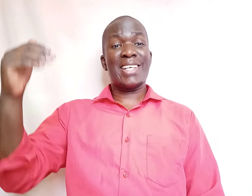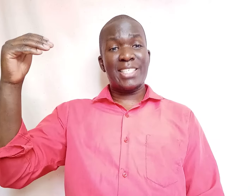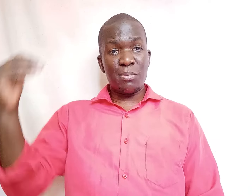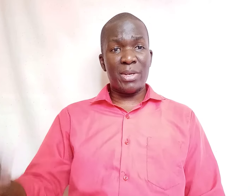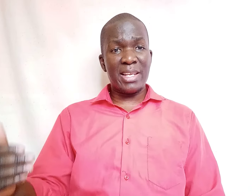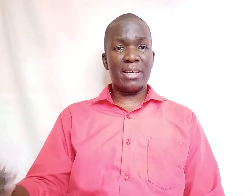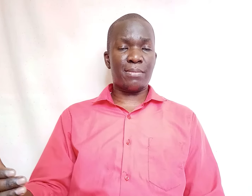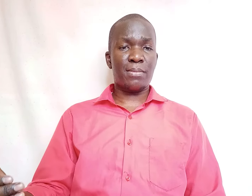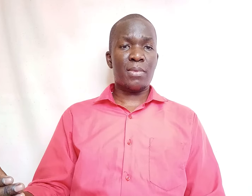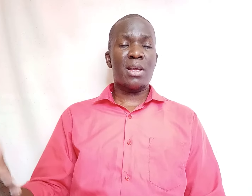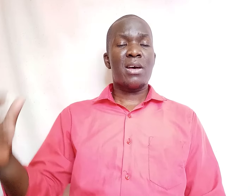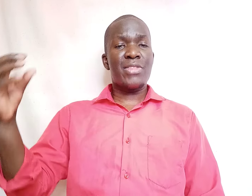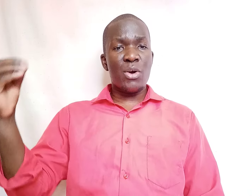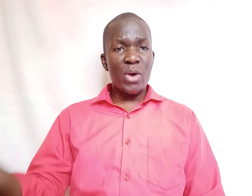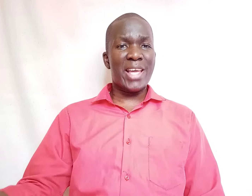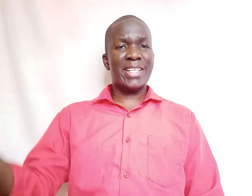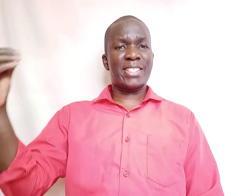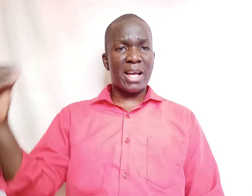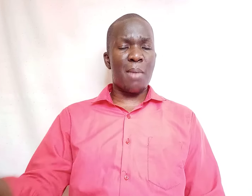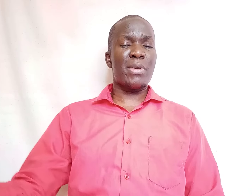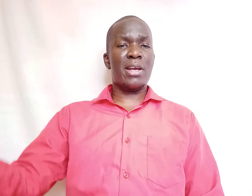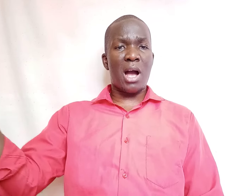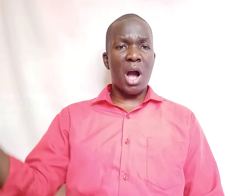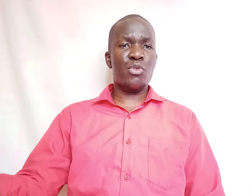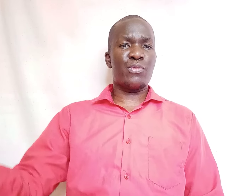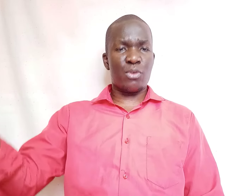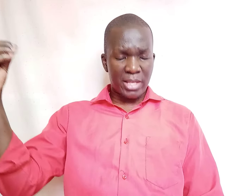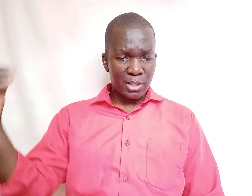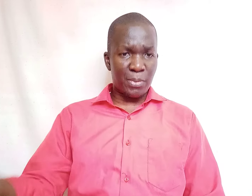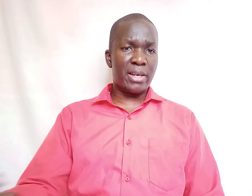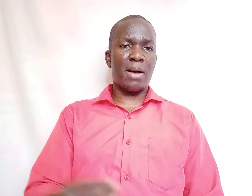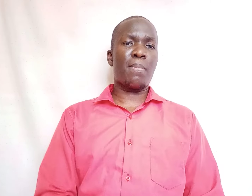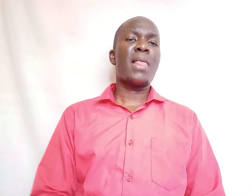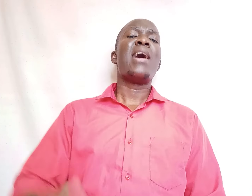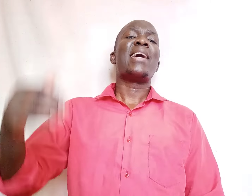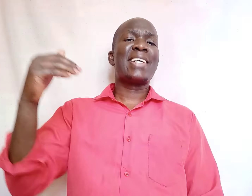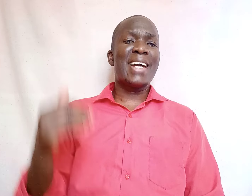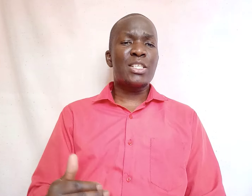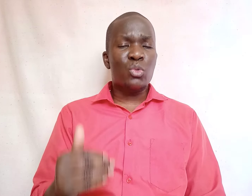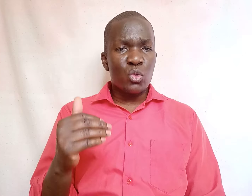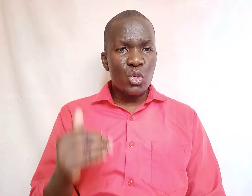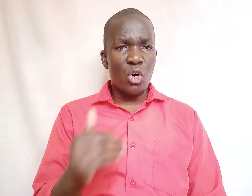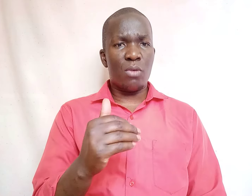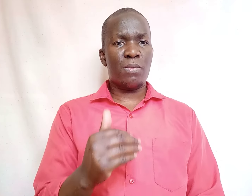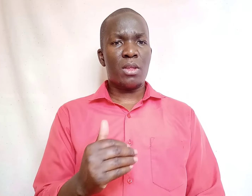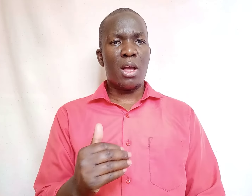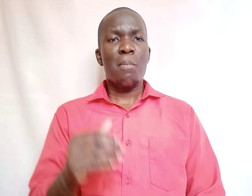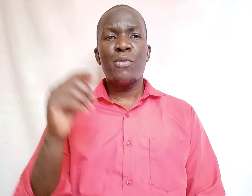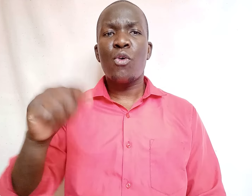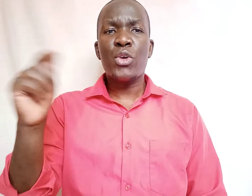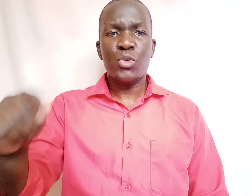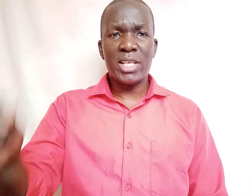its meaning, the way it's coming out from the speaker. Get to know before you